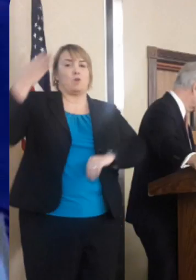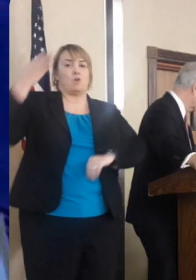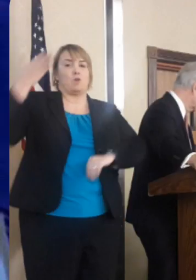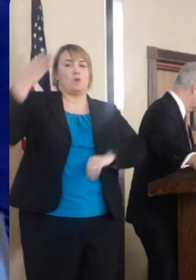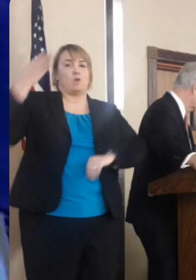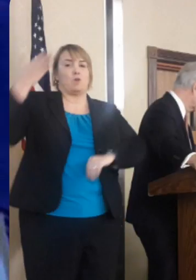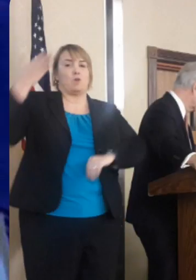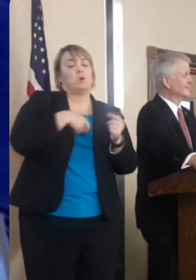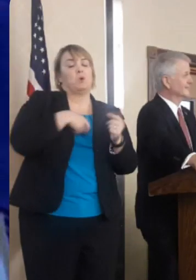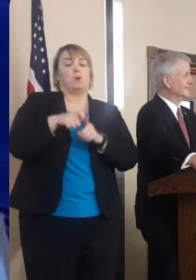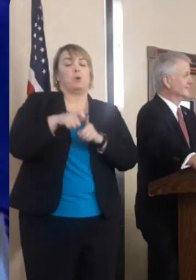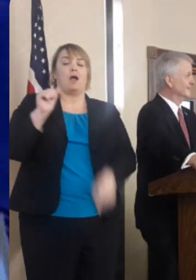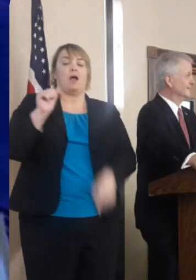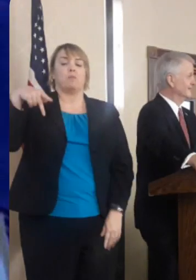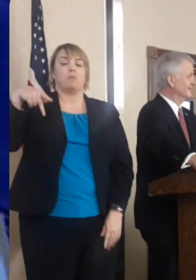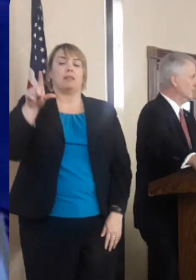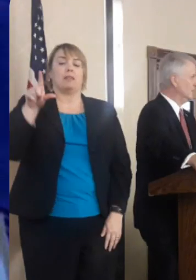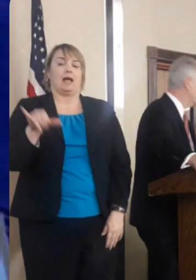say.